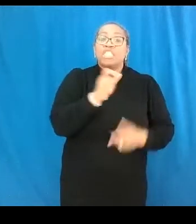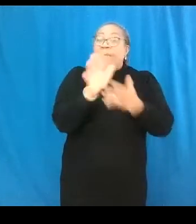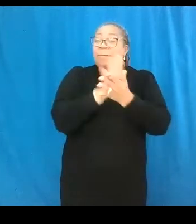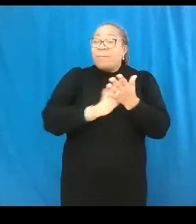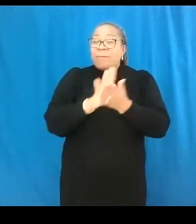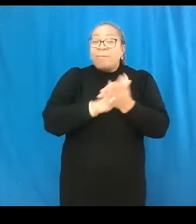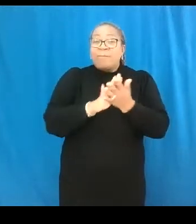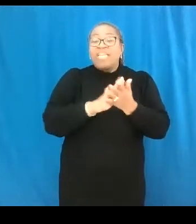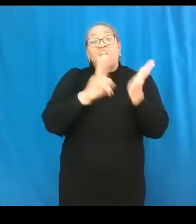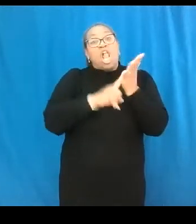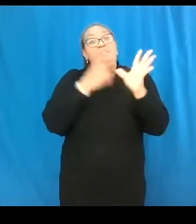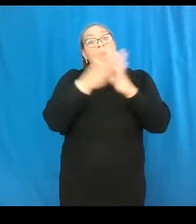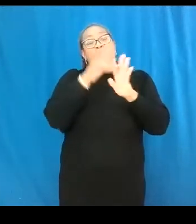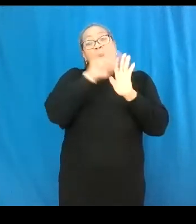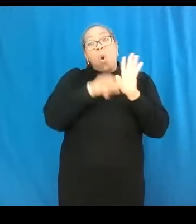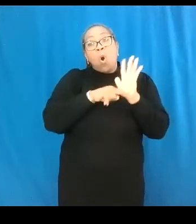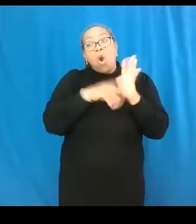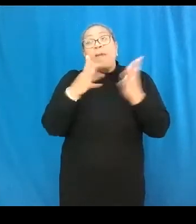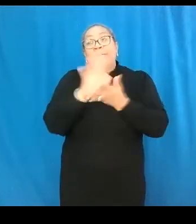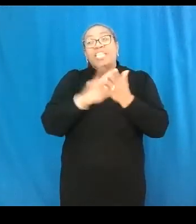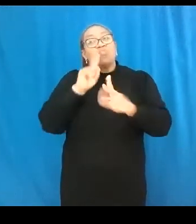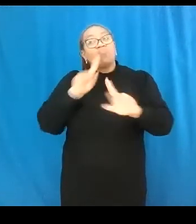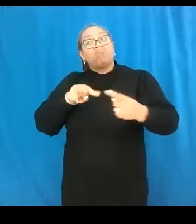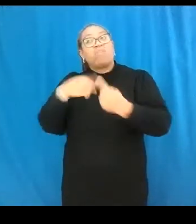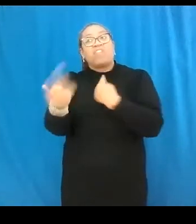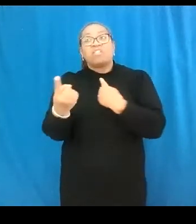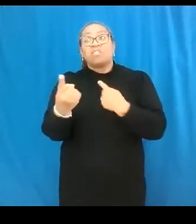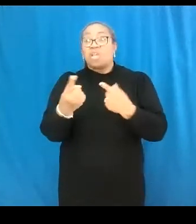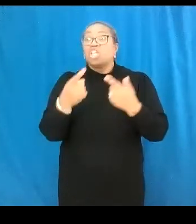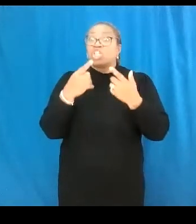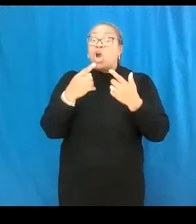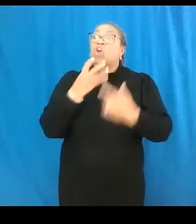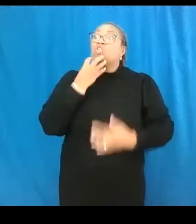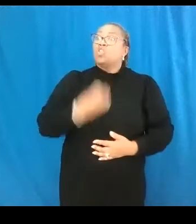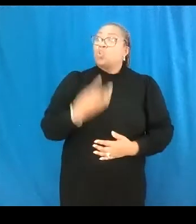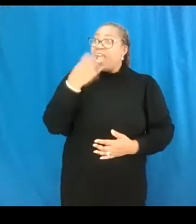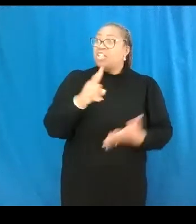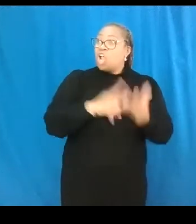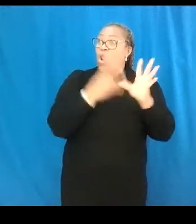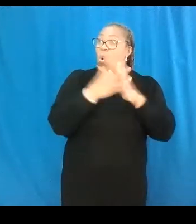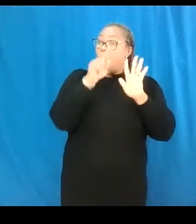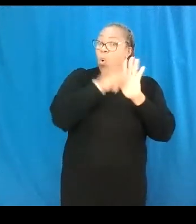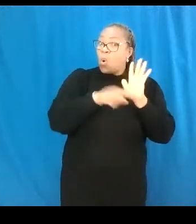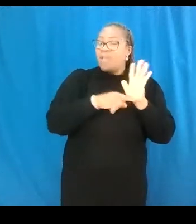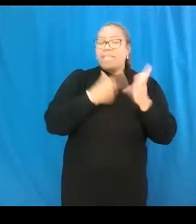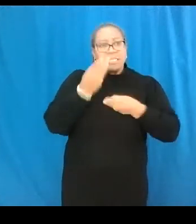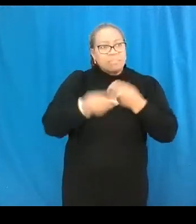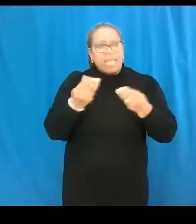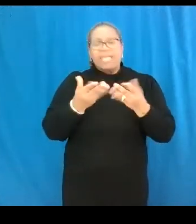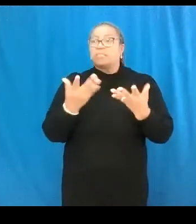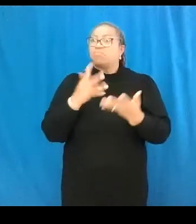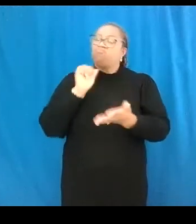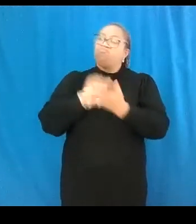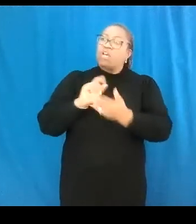of retaliation. So the Jews had a law that had a particular conduct on how they should respond to one another if someone